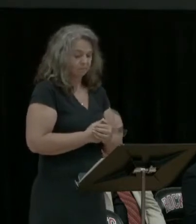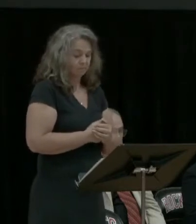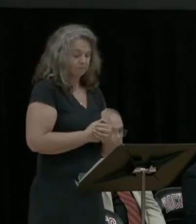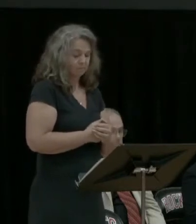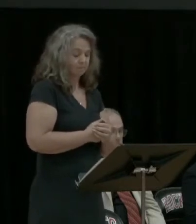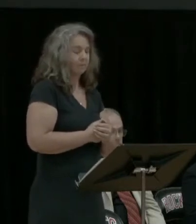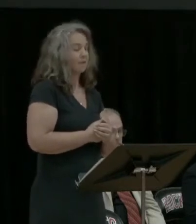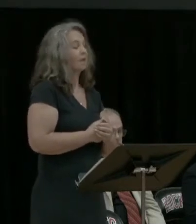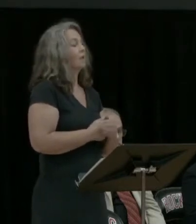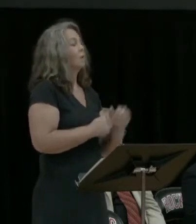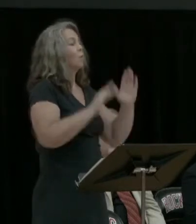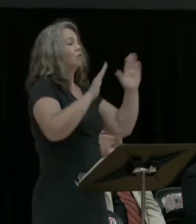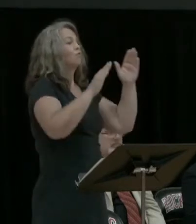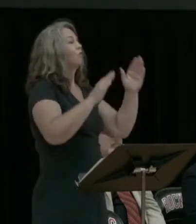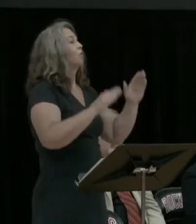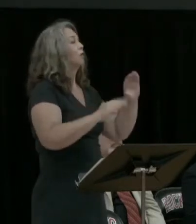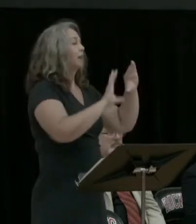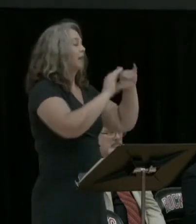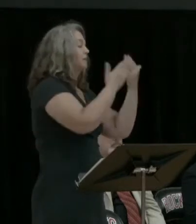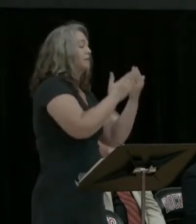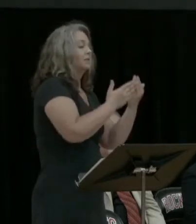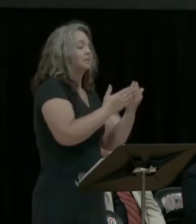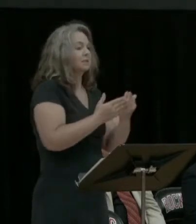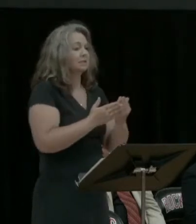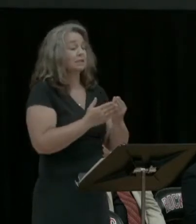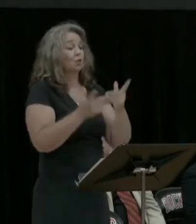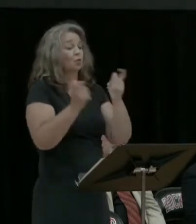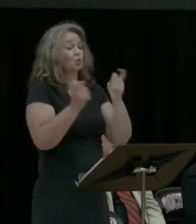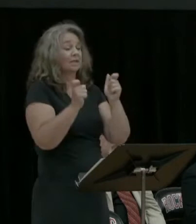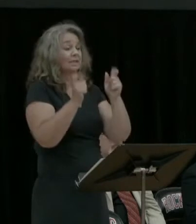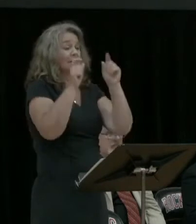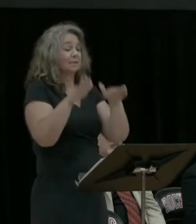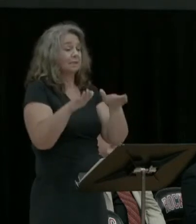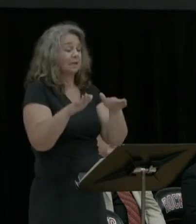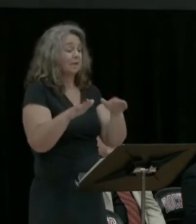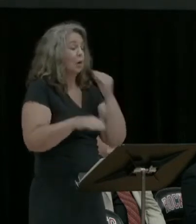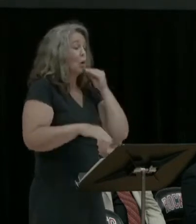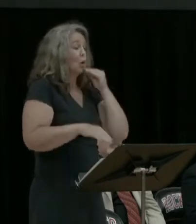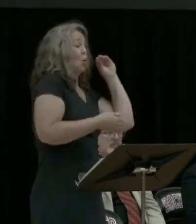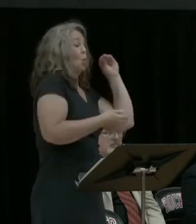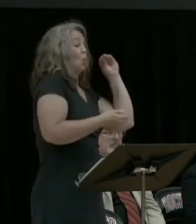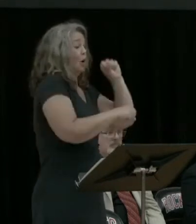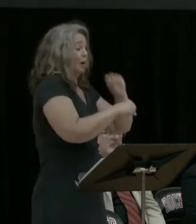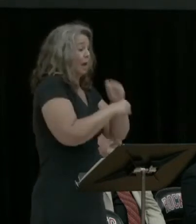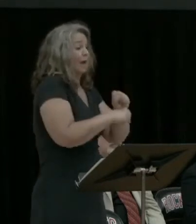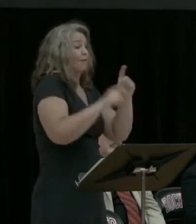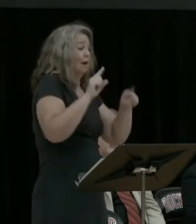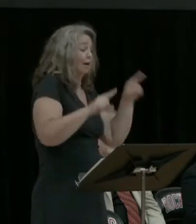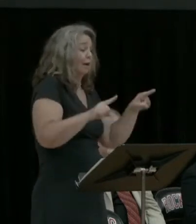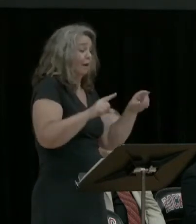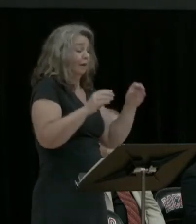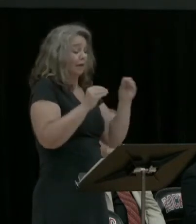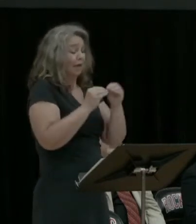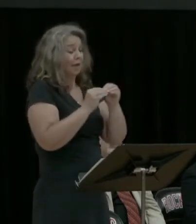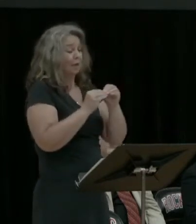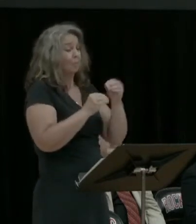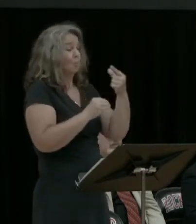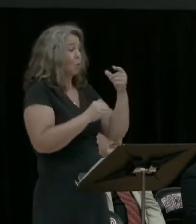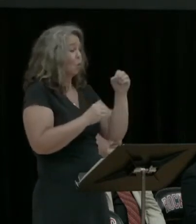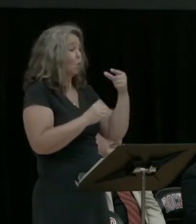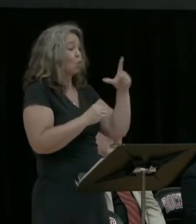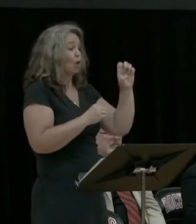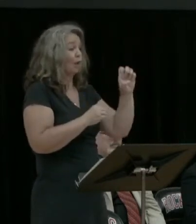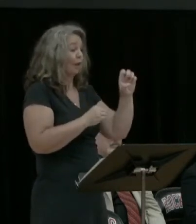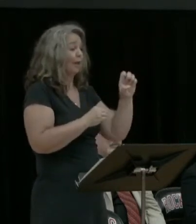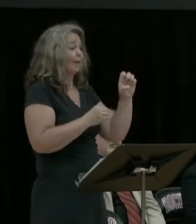Advanced classes, pop quizzes, reports, projects, homework of all sorts, and more Google Meets time than any of